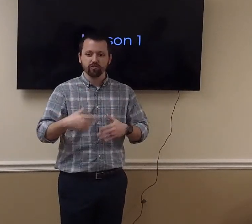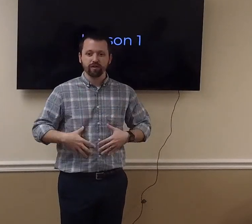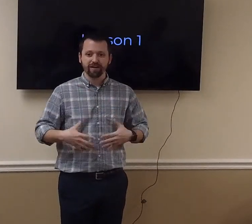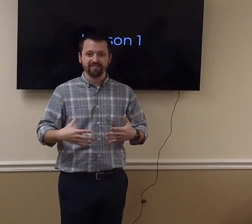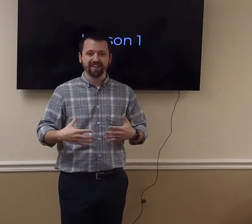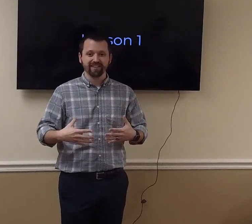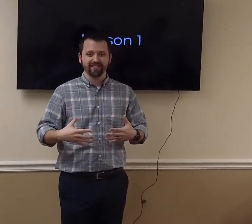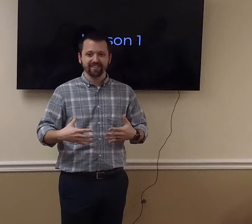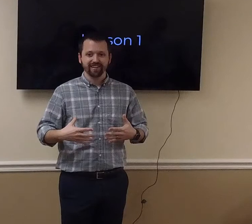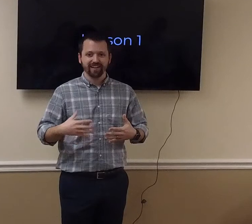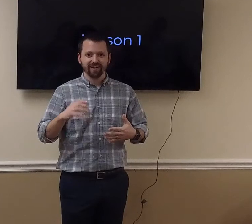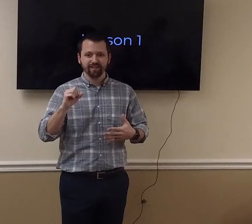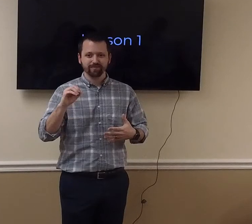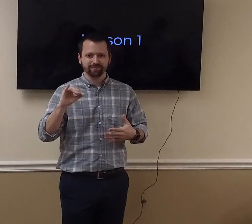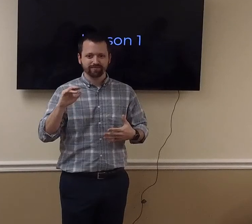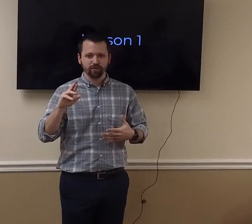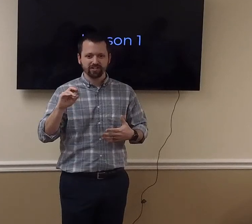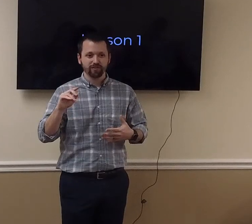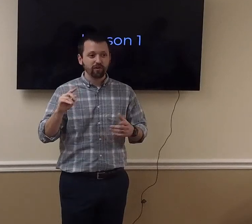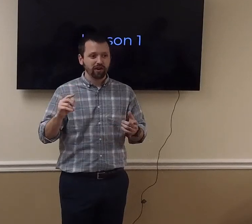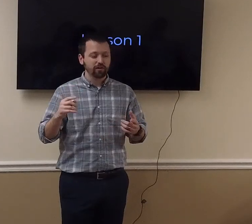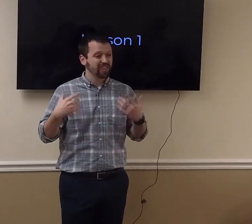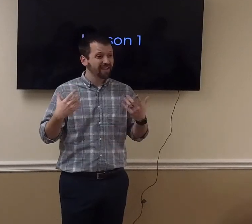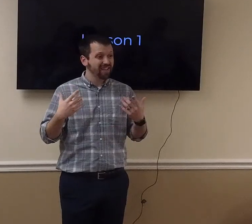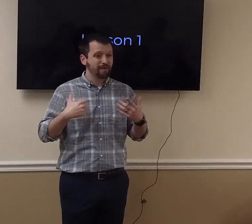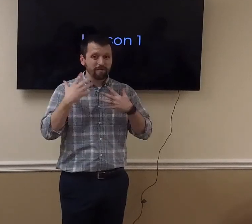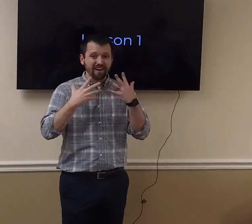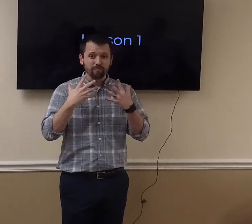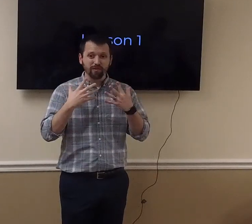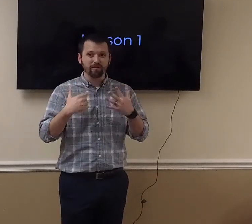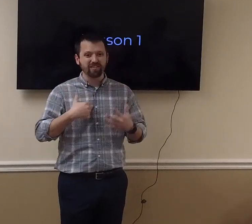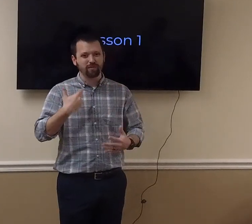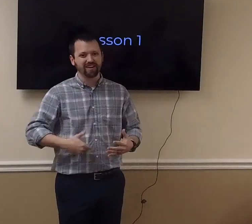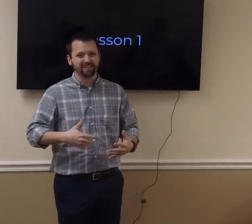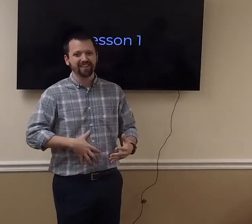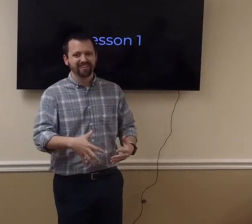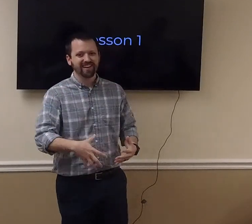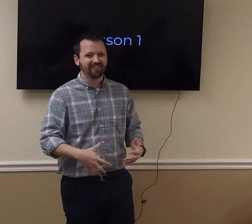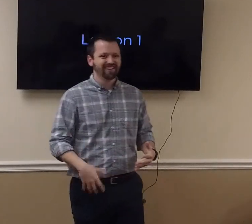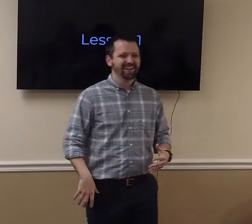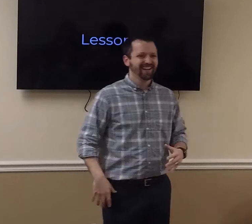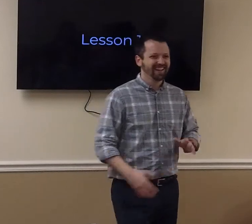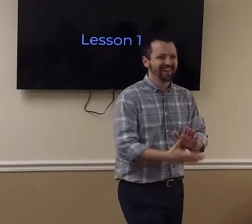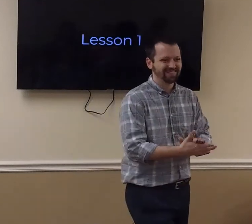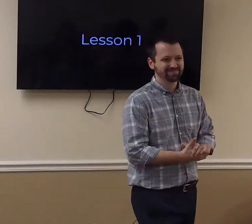soy embarazada. Which, if you don't know, you'd think it means I'm embarrassed, but it really means I'm pregnant. So,